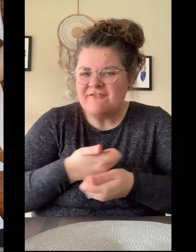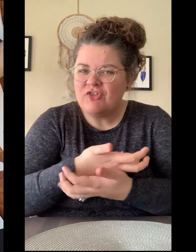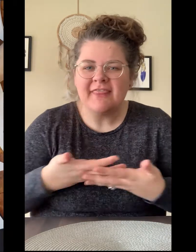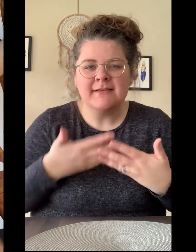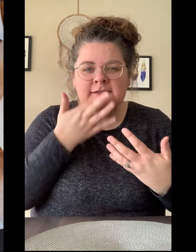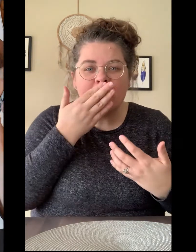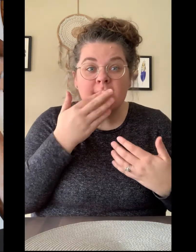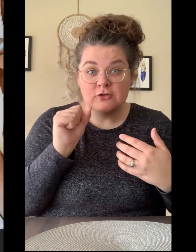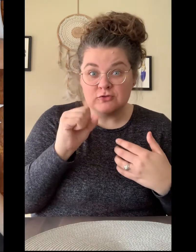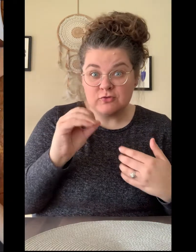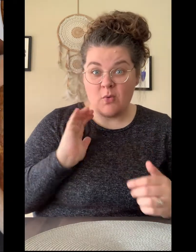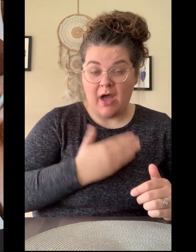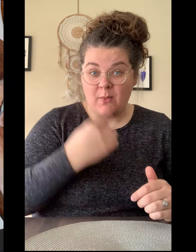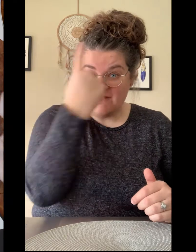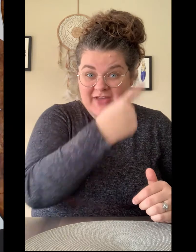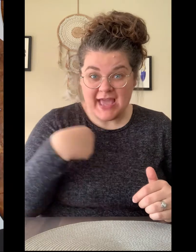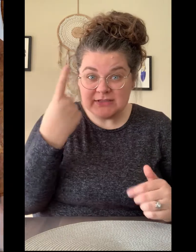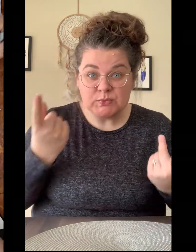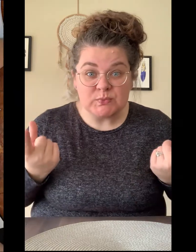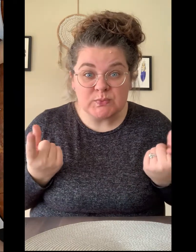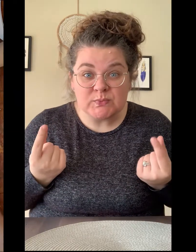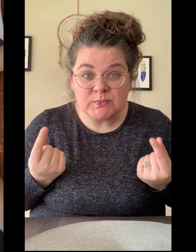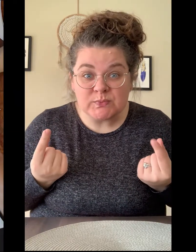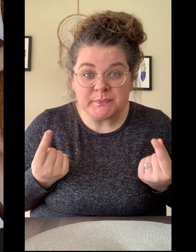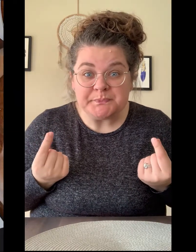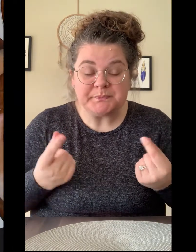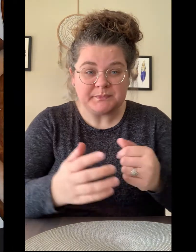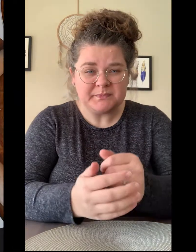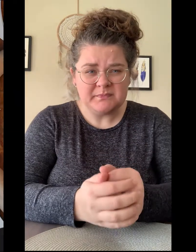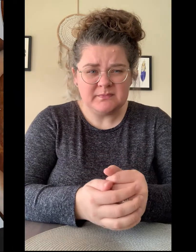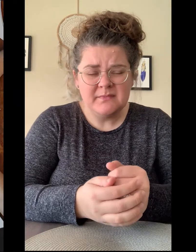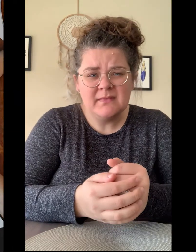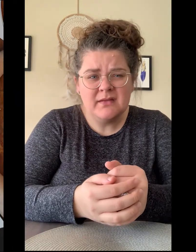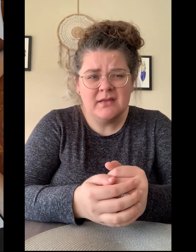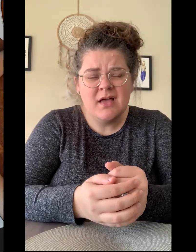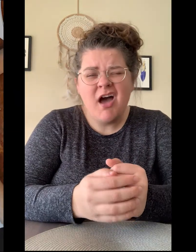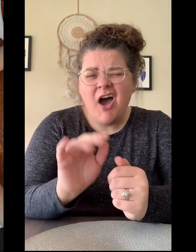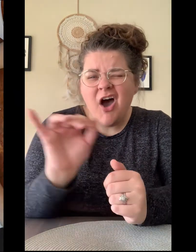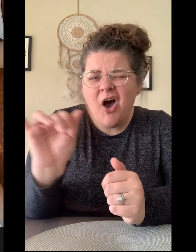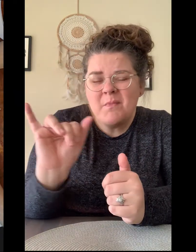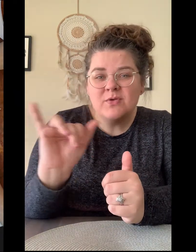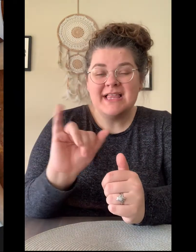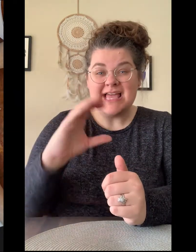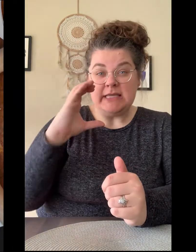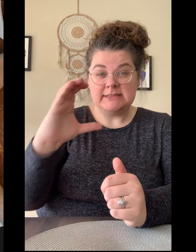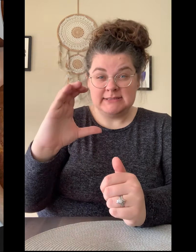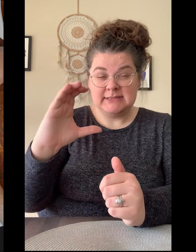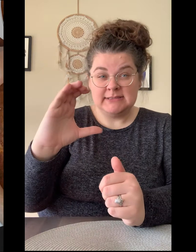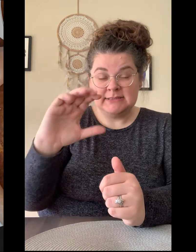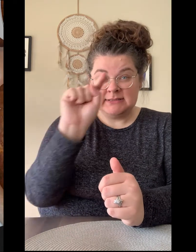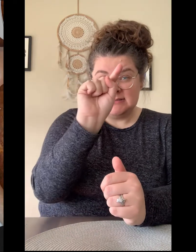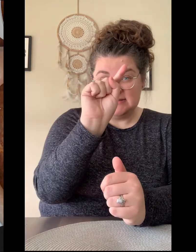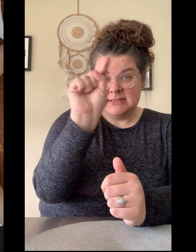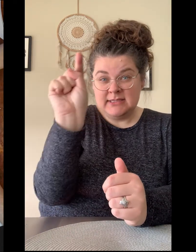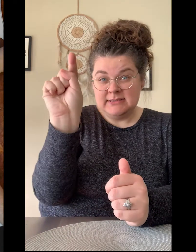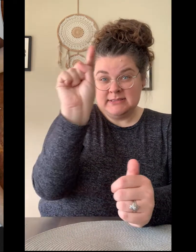So to get our face, I'm gonna almost make like the letter C. It goes from the top to